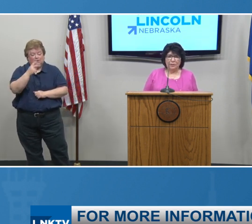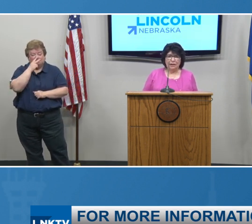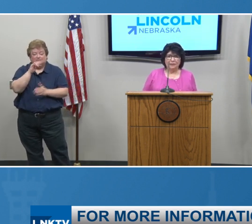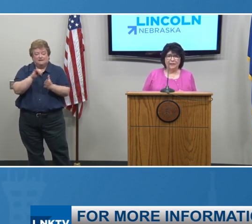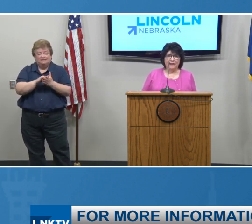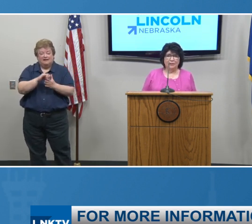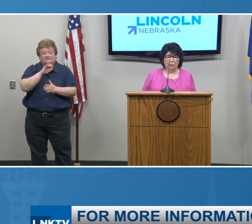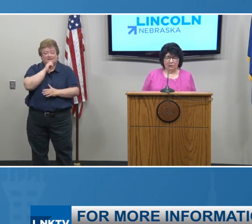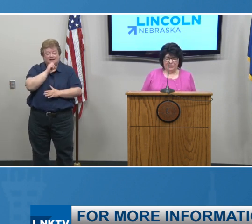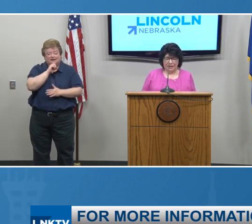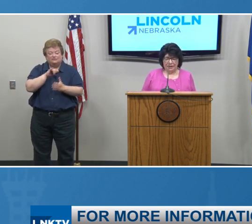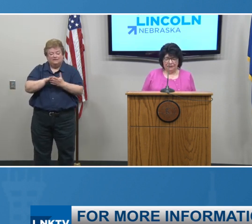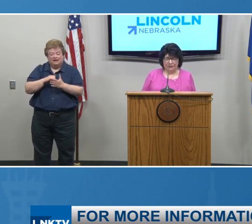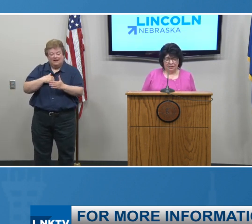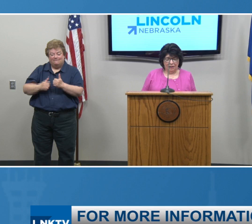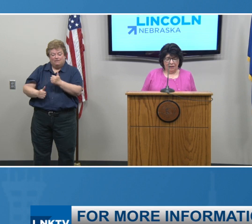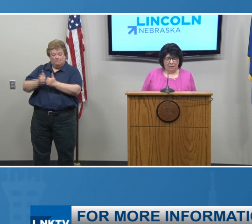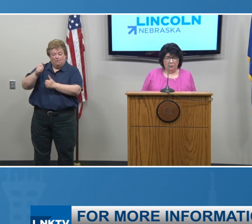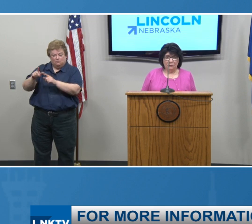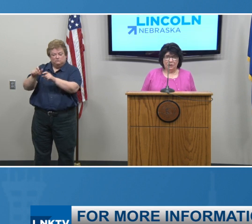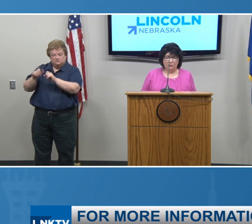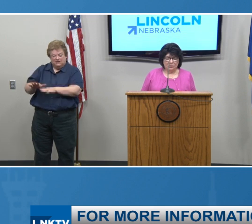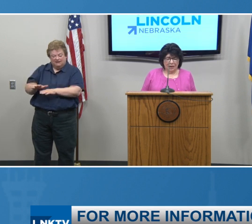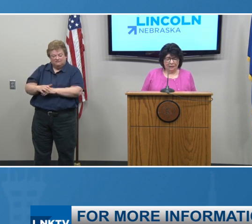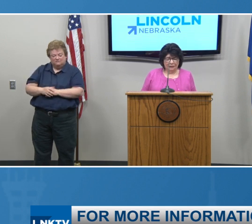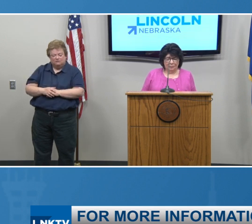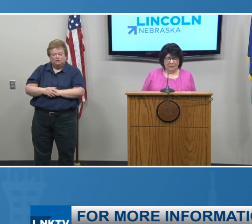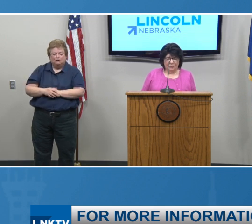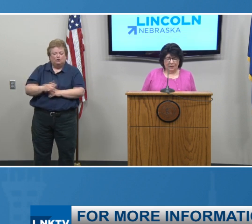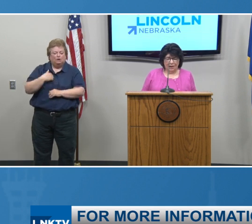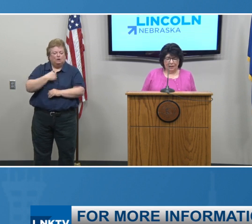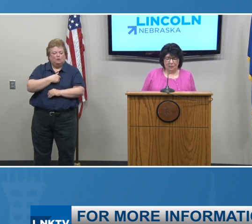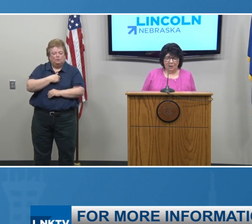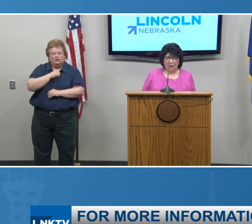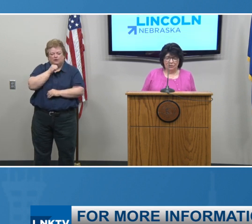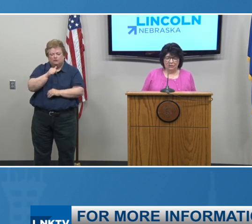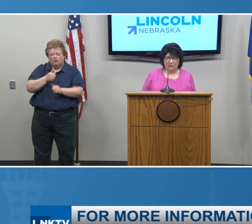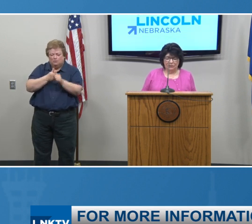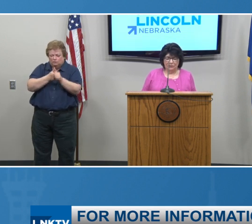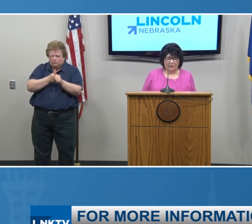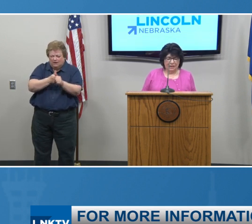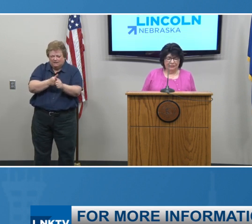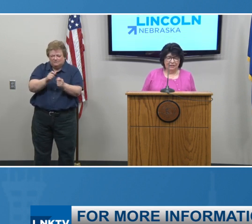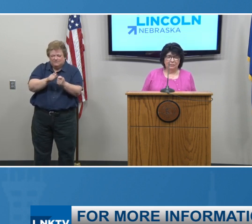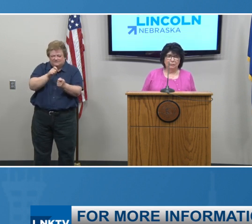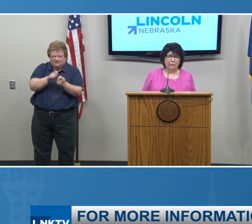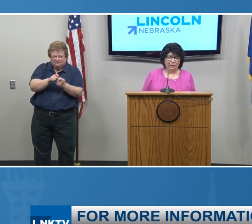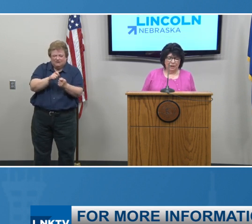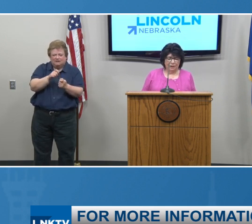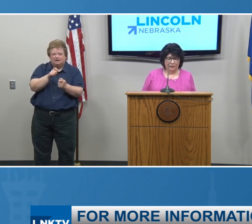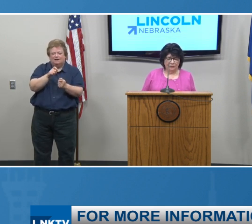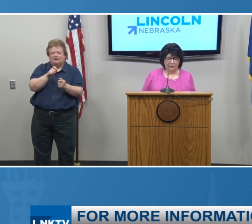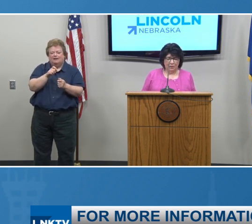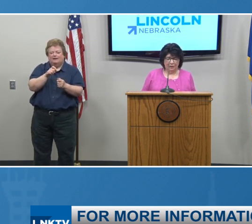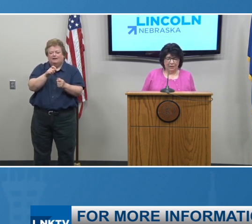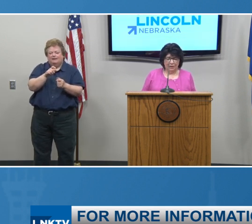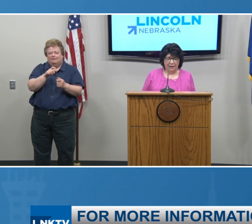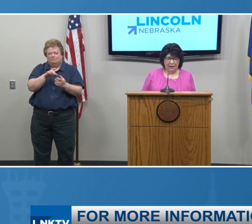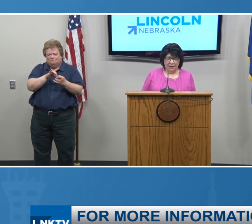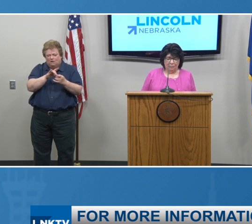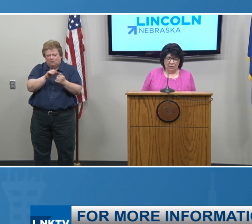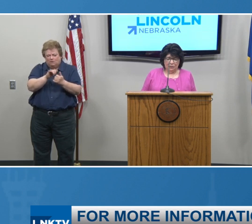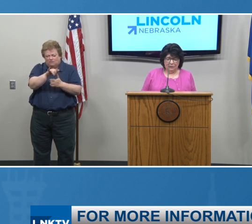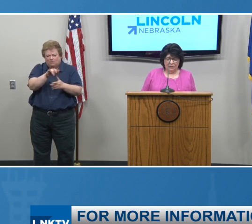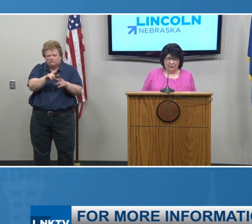age group that has had the most tests. While we don't track the specific occupations of those tested, we would also expect